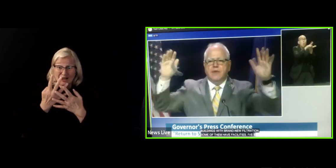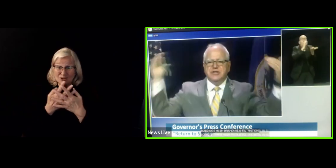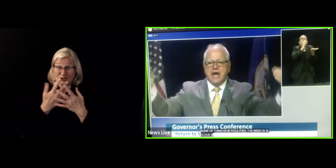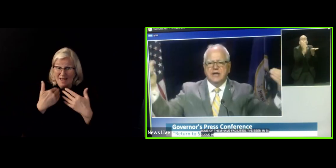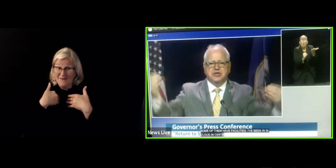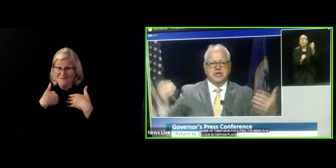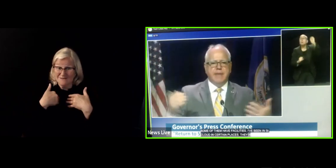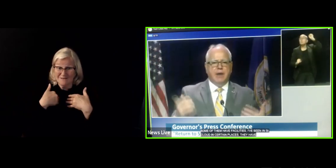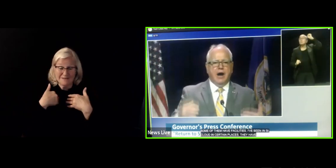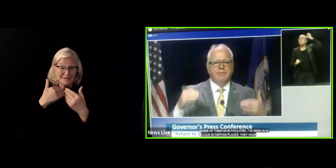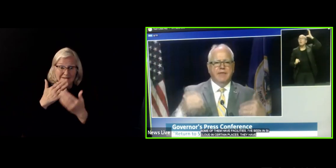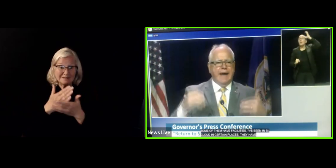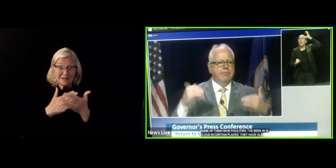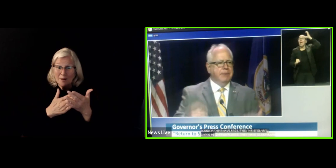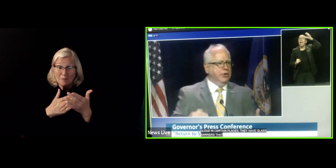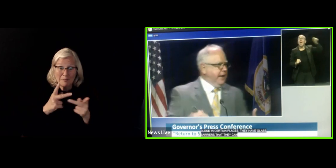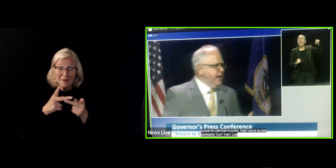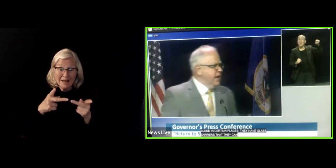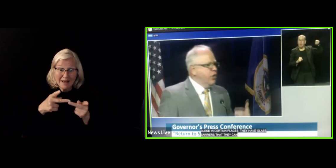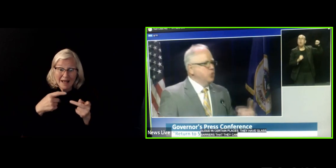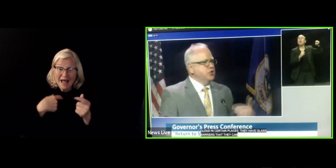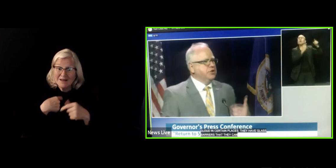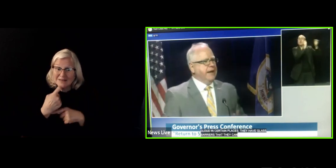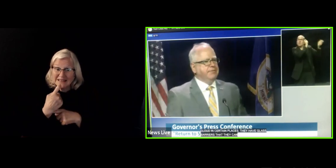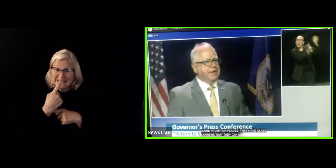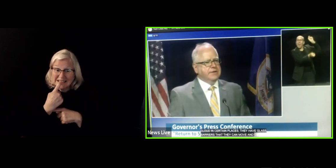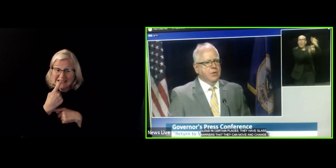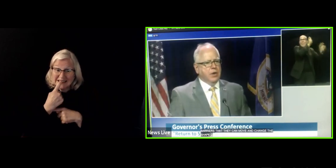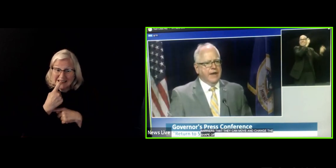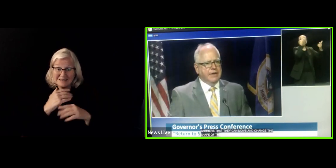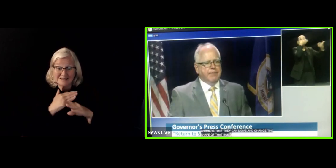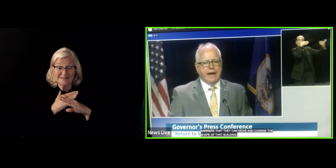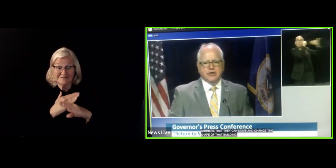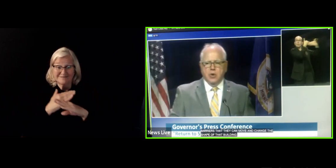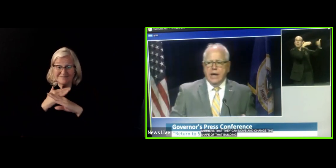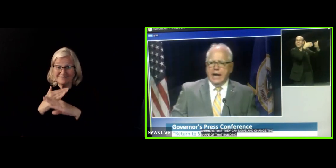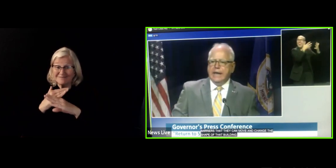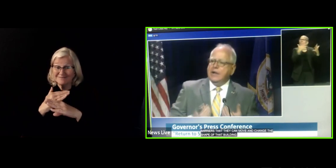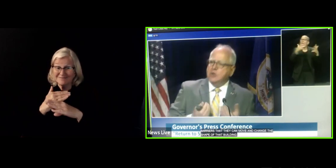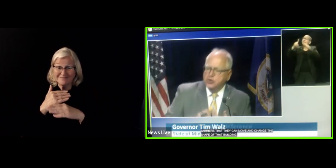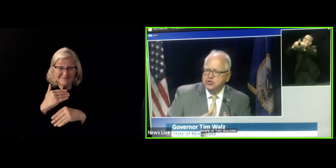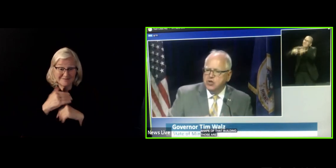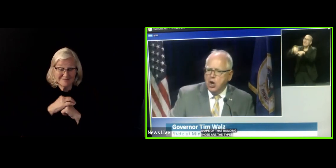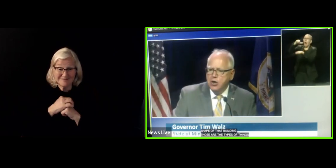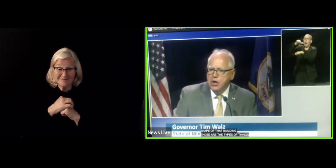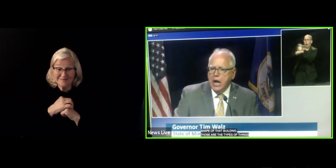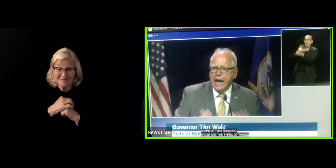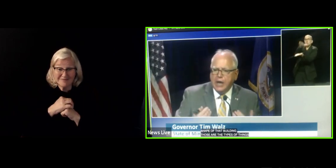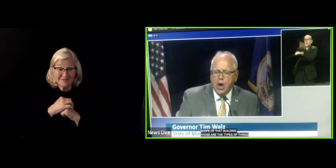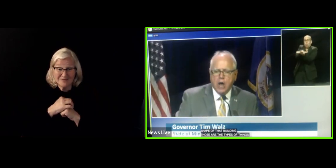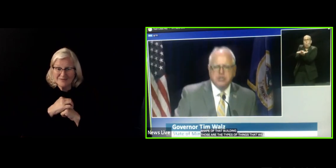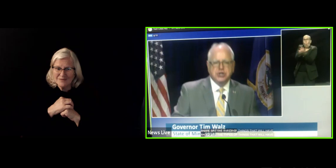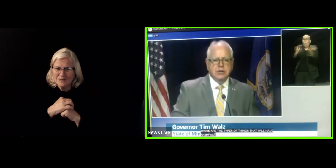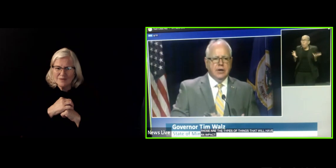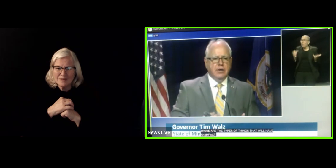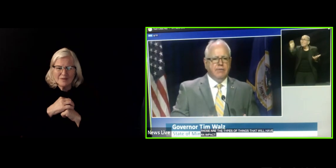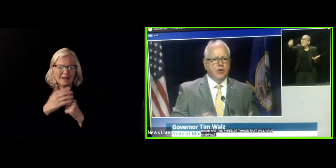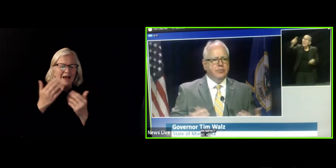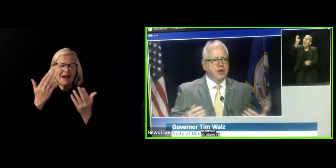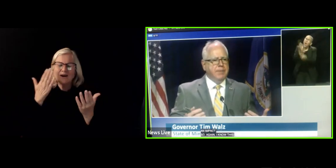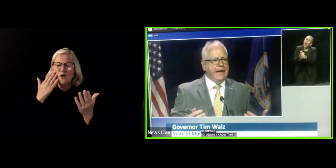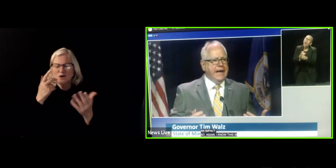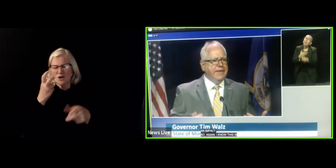and change the shape of that building. Those are the types of things that will have an impact. So again, I know this is hard. I caution